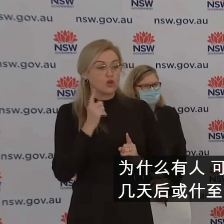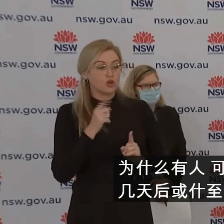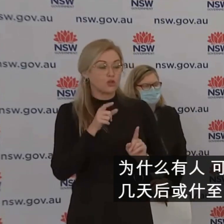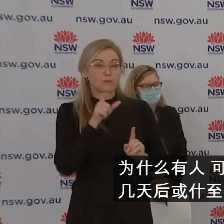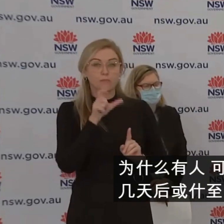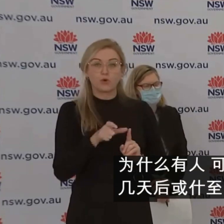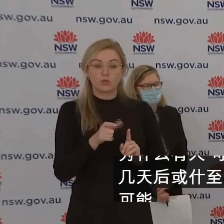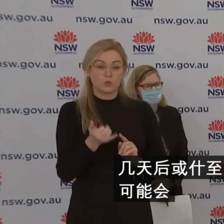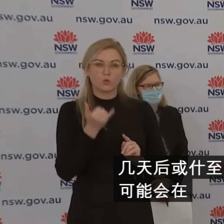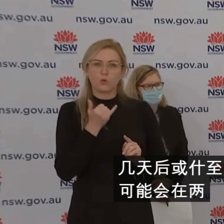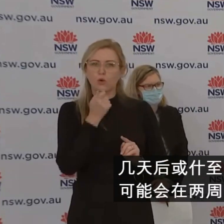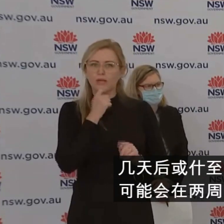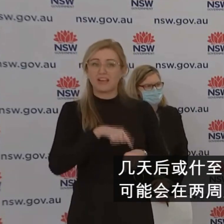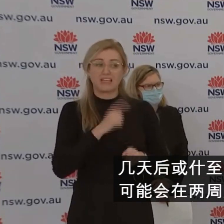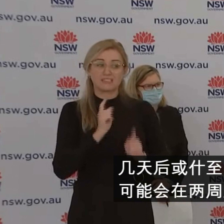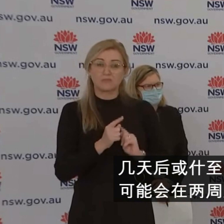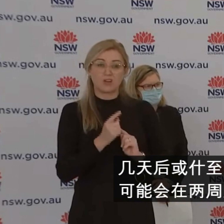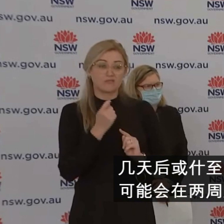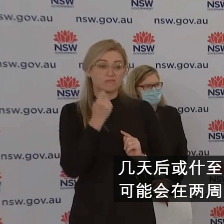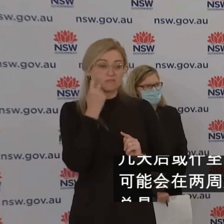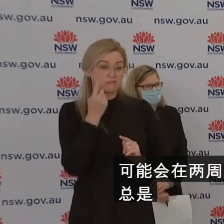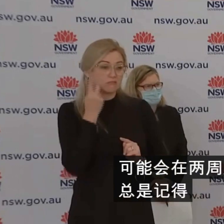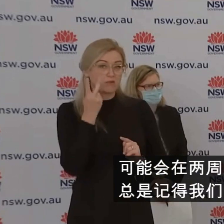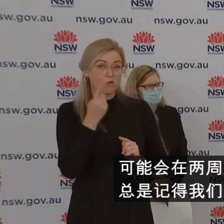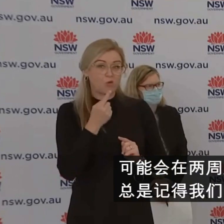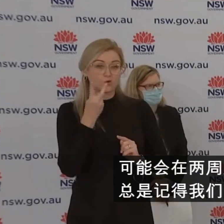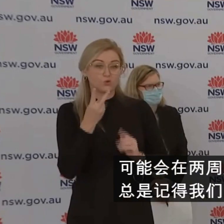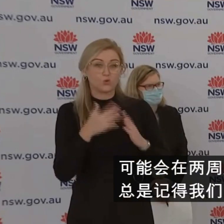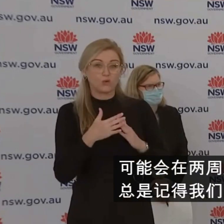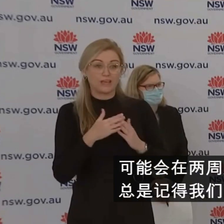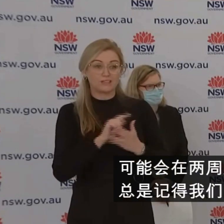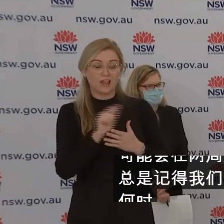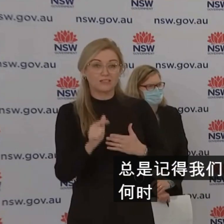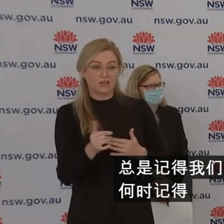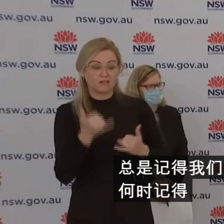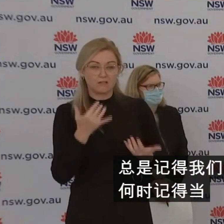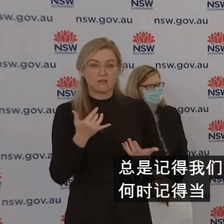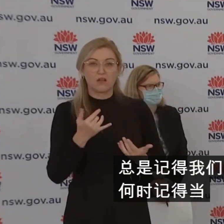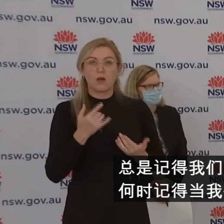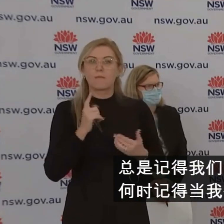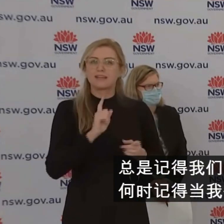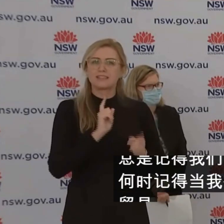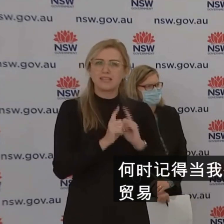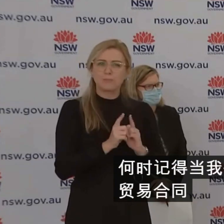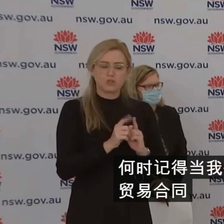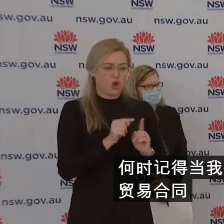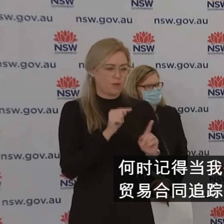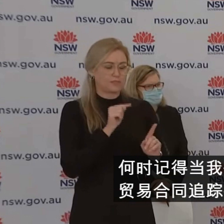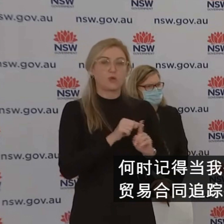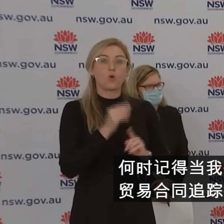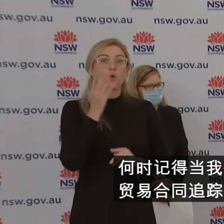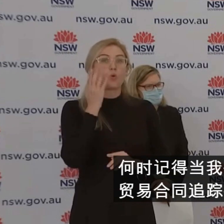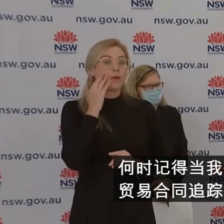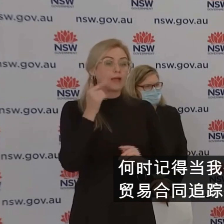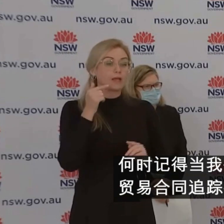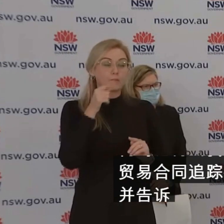after, or even a week after, possibly 2 weeks after, is people don't always remember when our contact tracers when our contact tracers